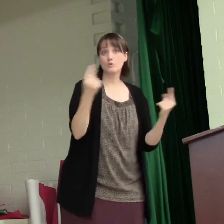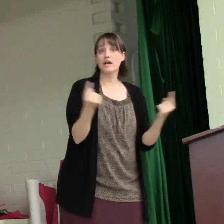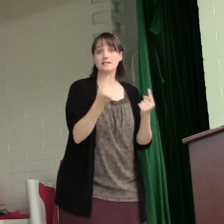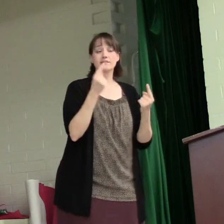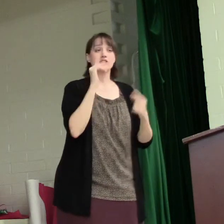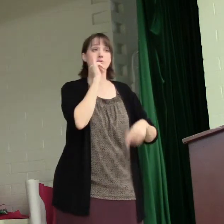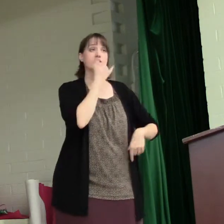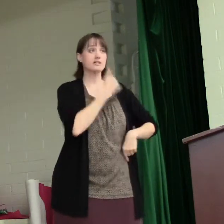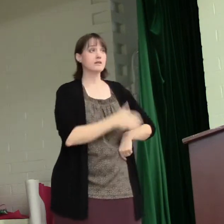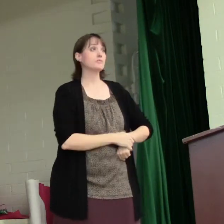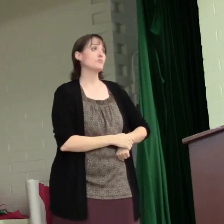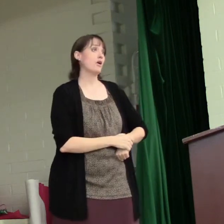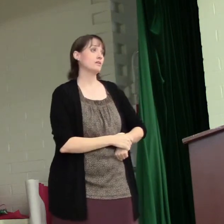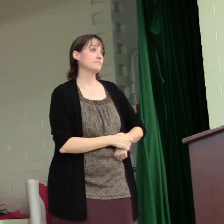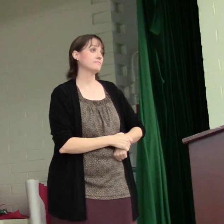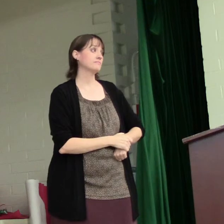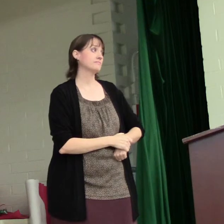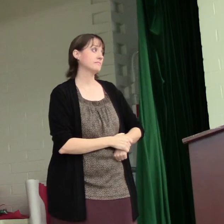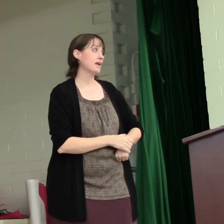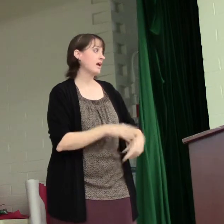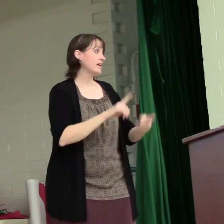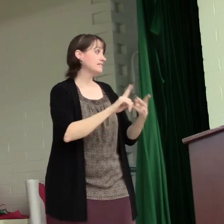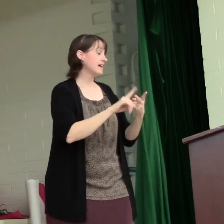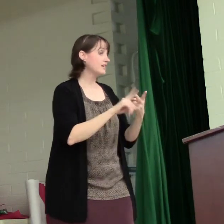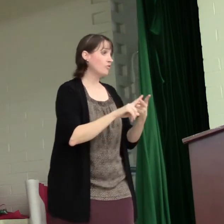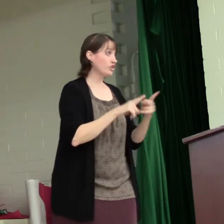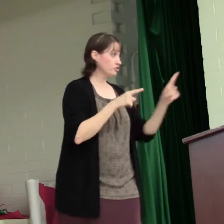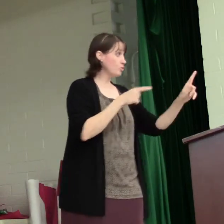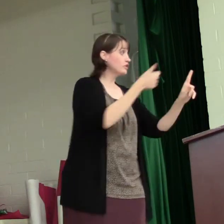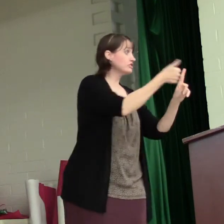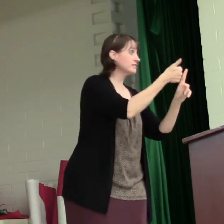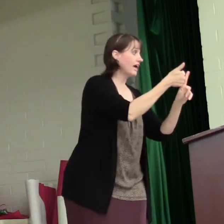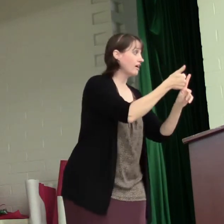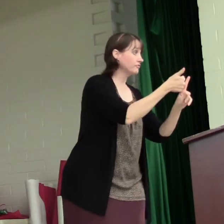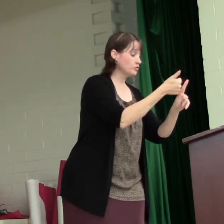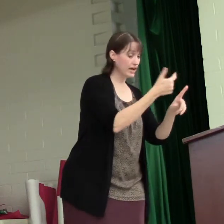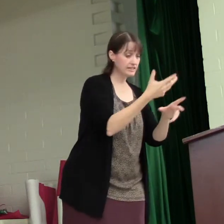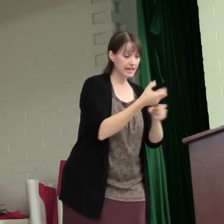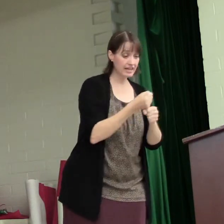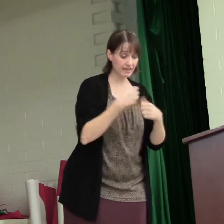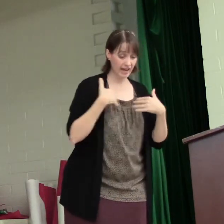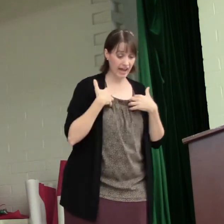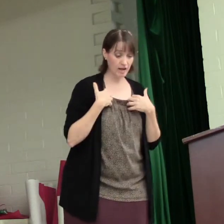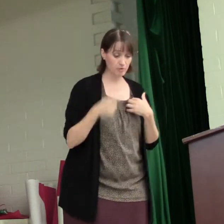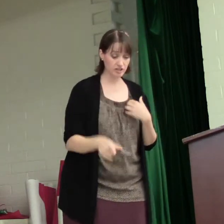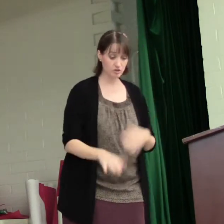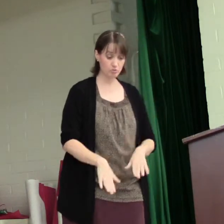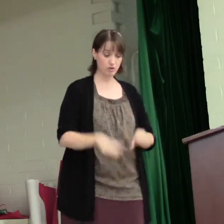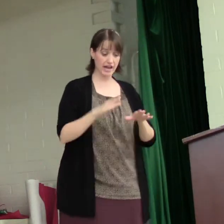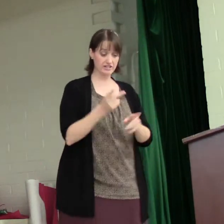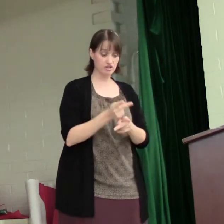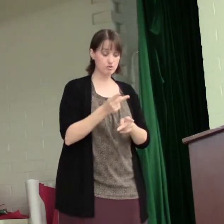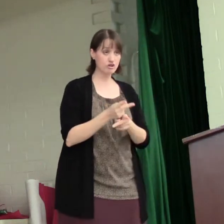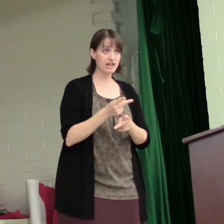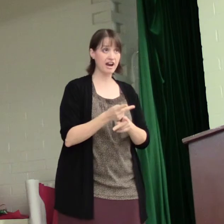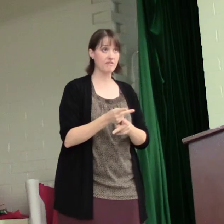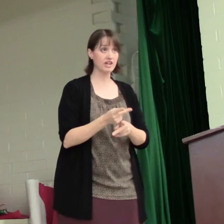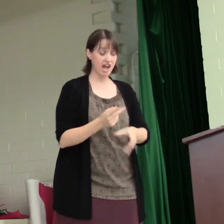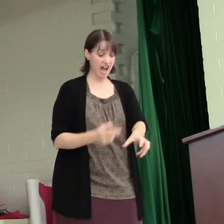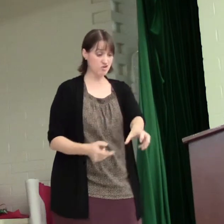had sinned, you had done something wrong. Second of all, you yourself, you had to take that animal that you raised and you took care of it, and you